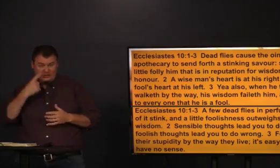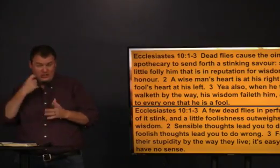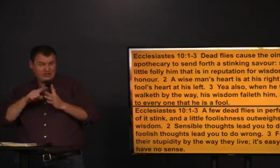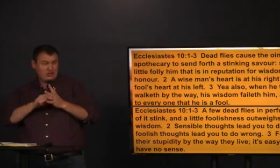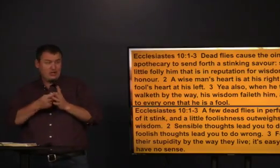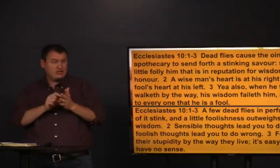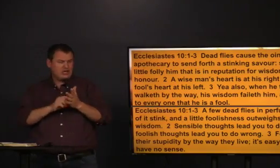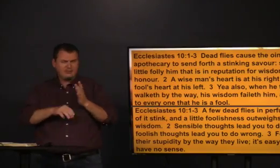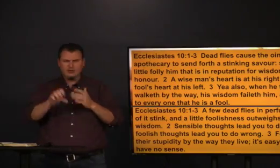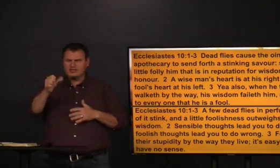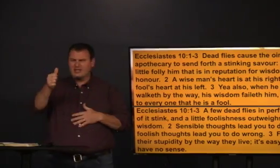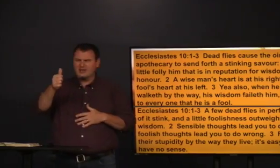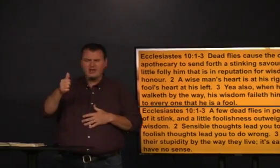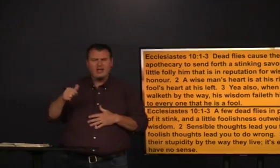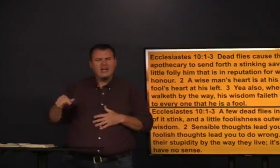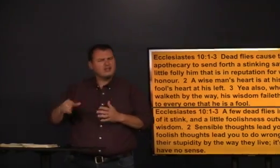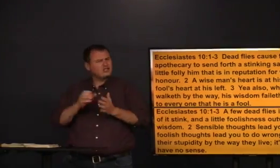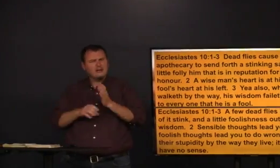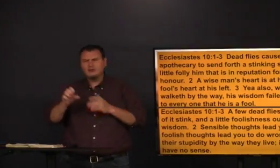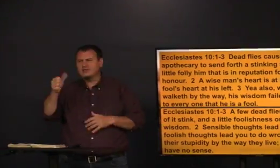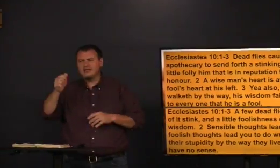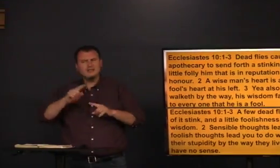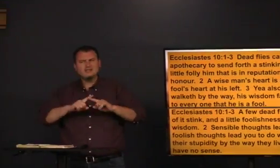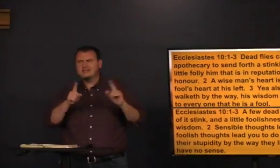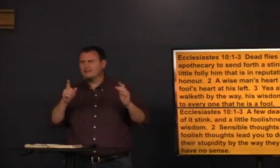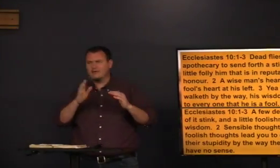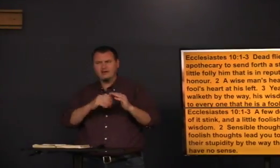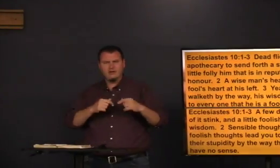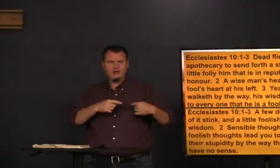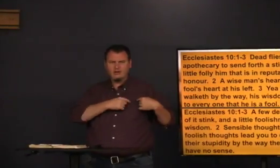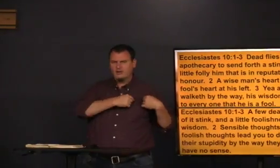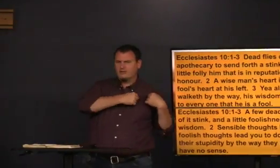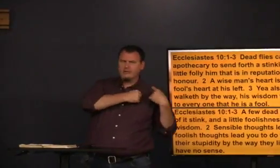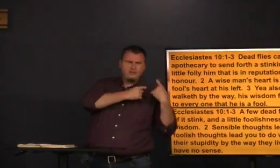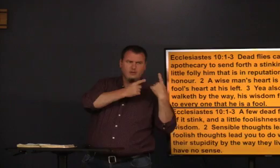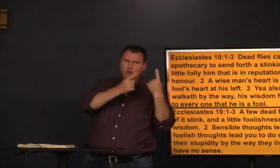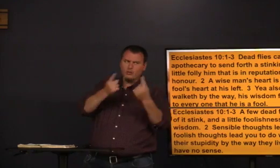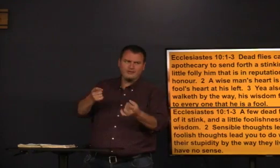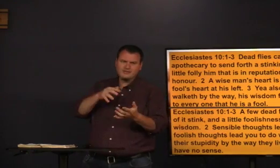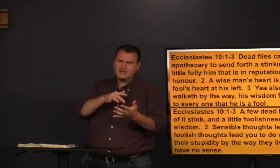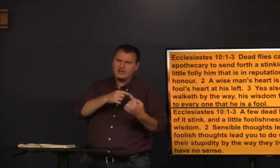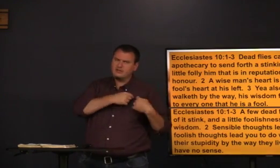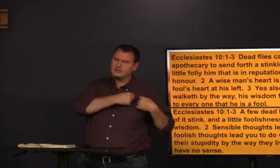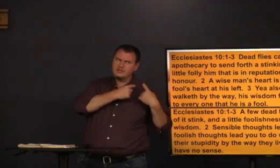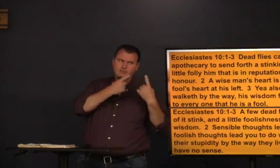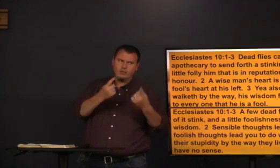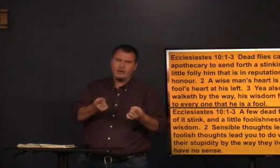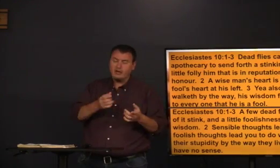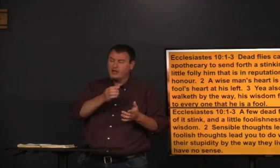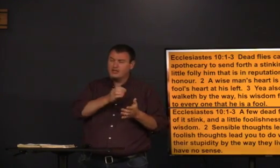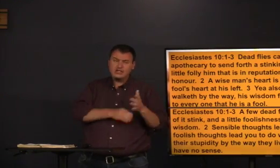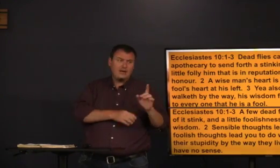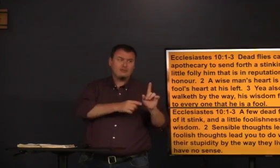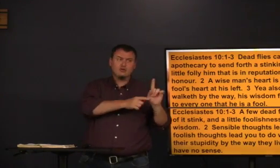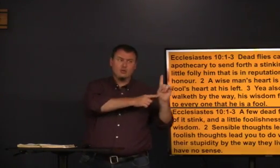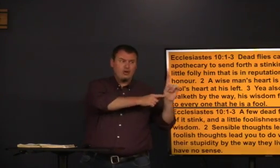just started chapter 10. And chapter 10 is different than what we've studied to this point. Chapters 1